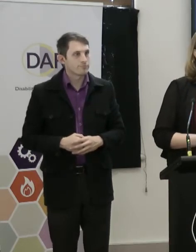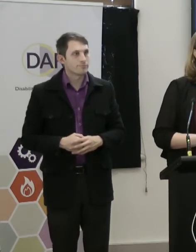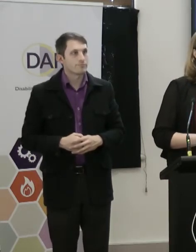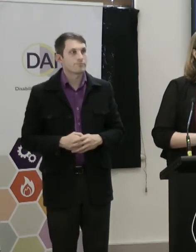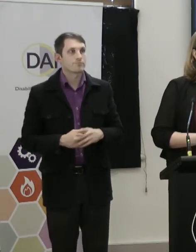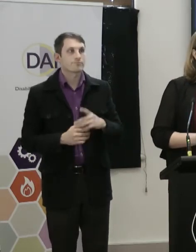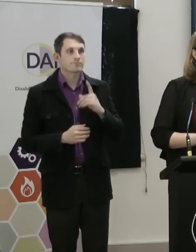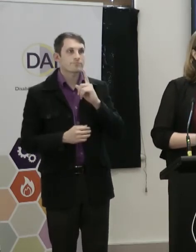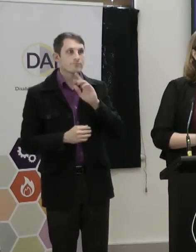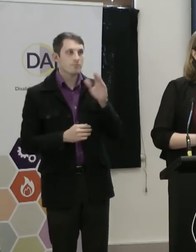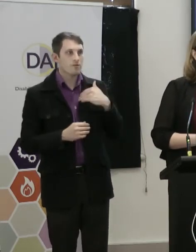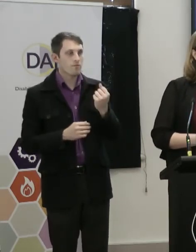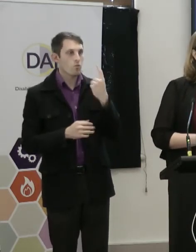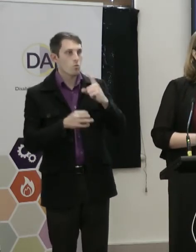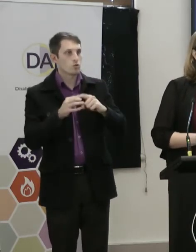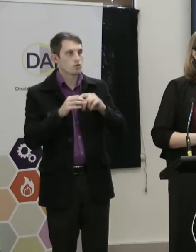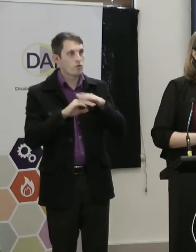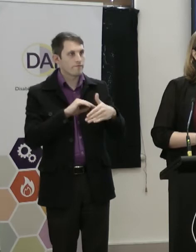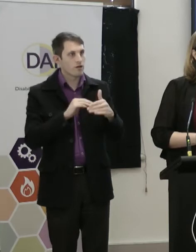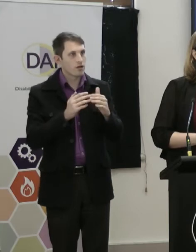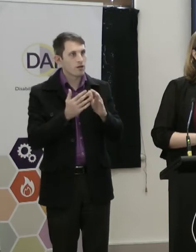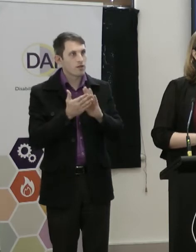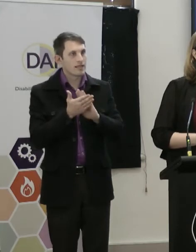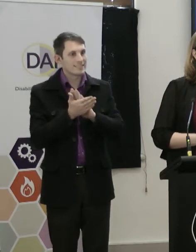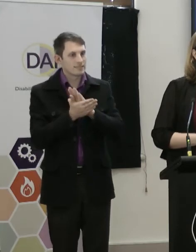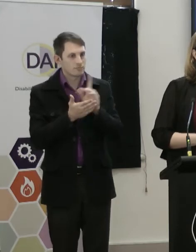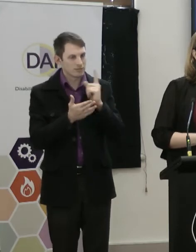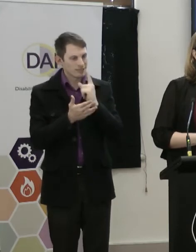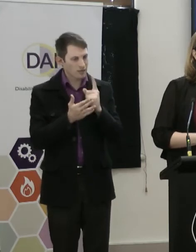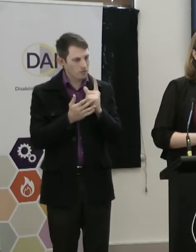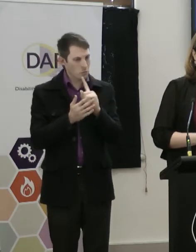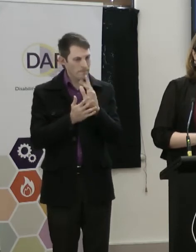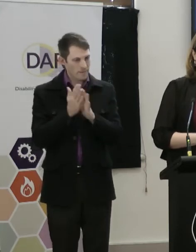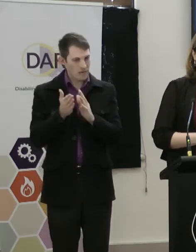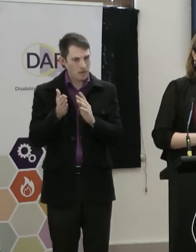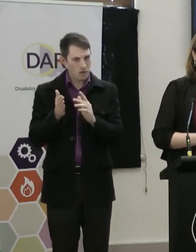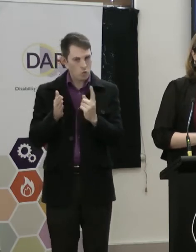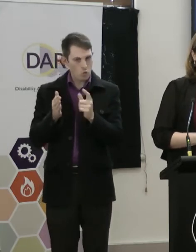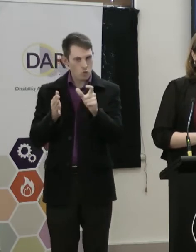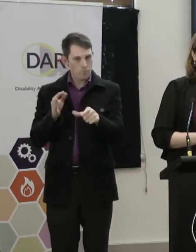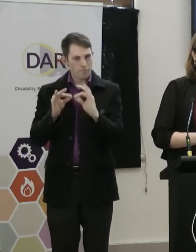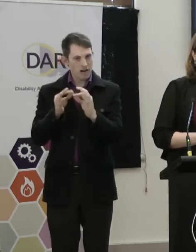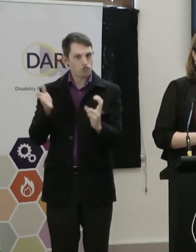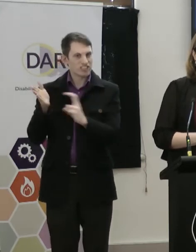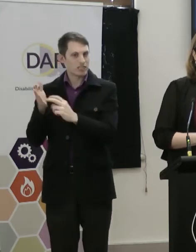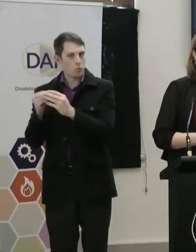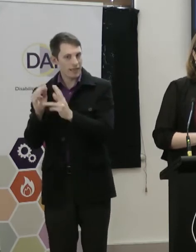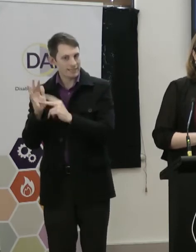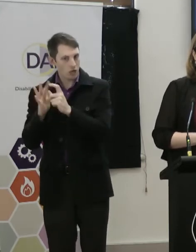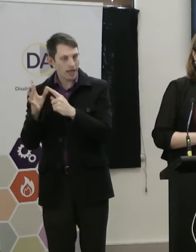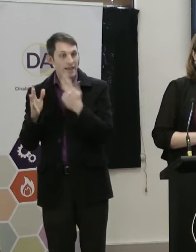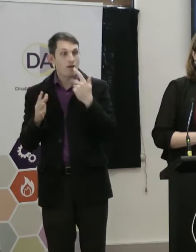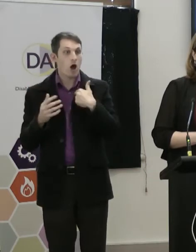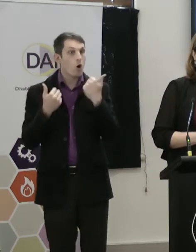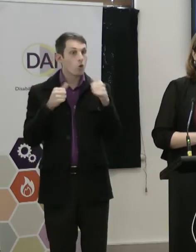Hi, I just had a question about the definition of registered providers. Yes. If I'm using a